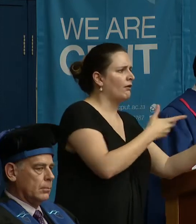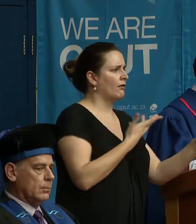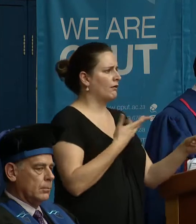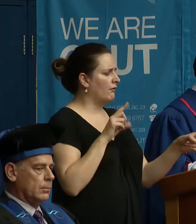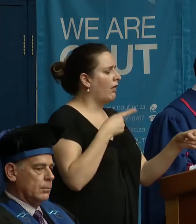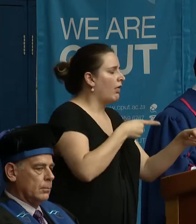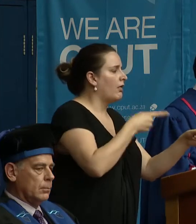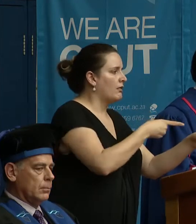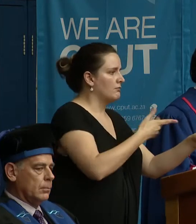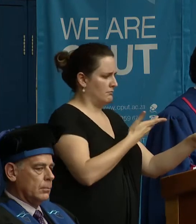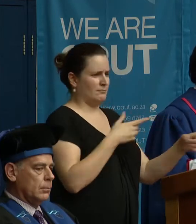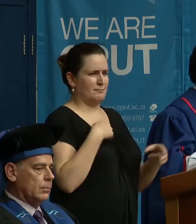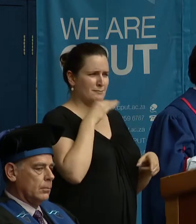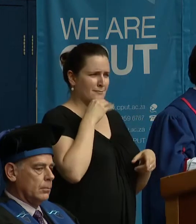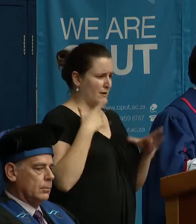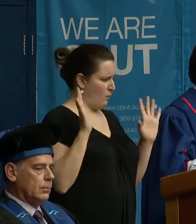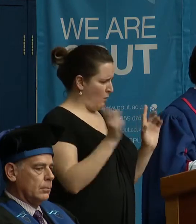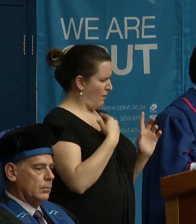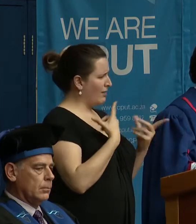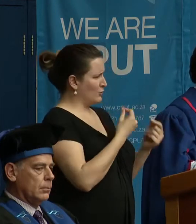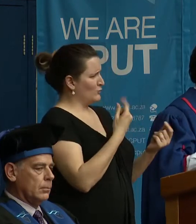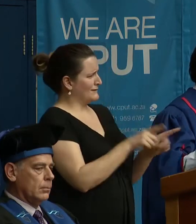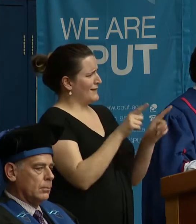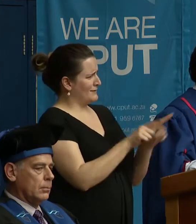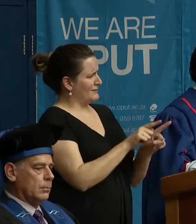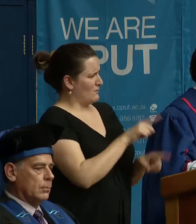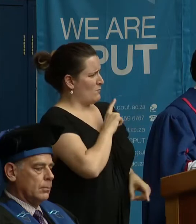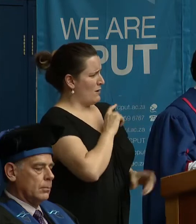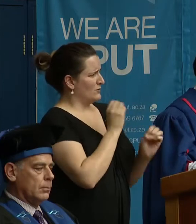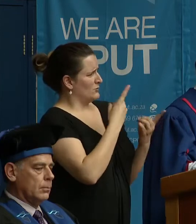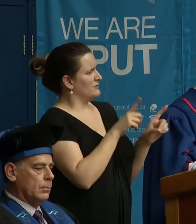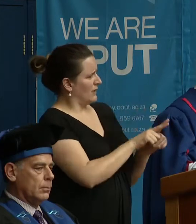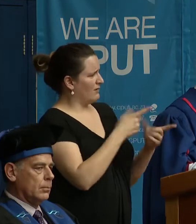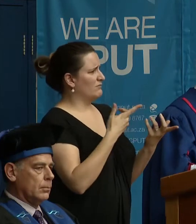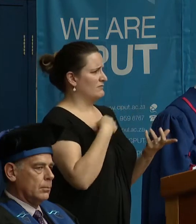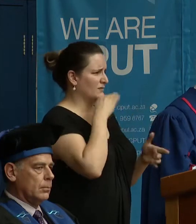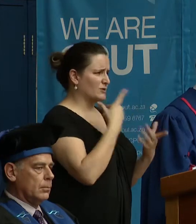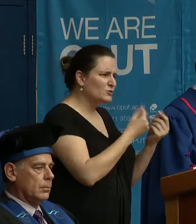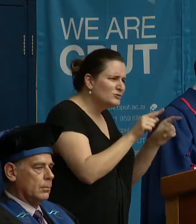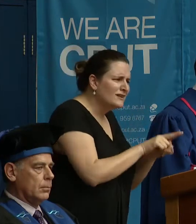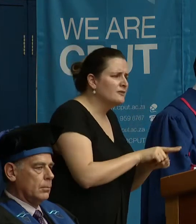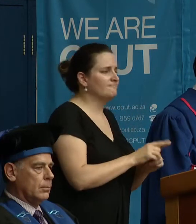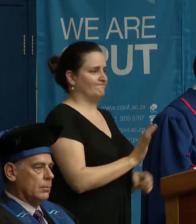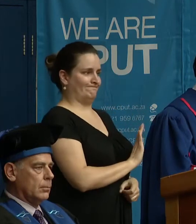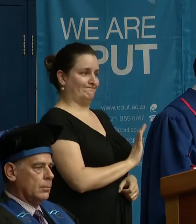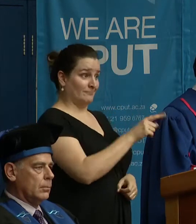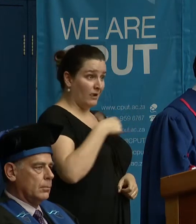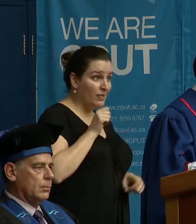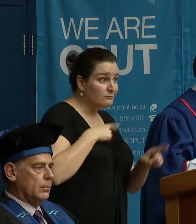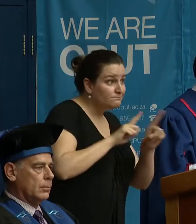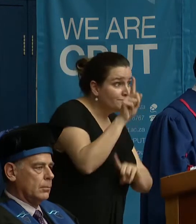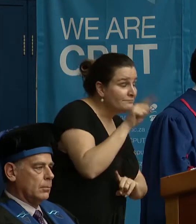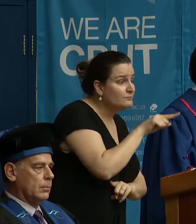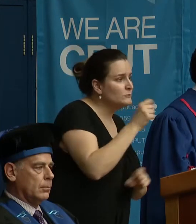of the million people that can do the same things because you have the same education. If you want success, you need to try to